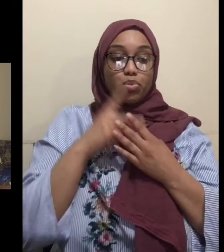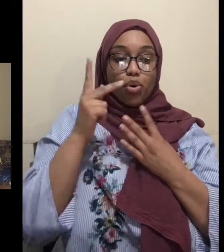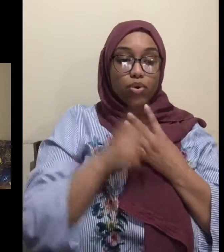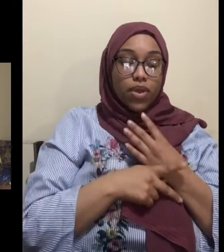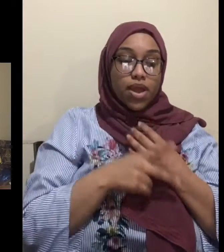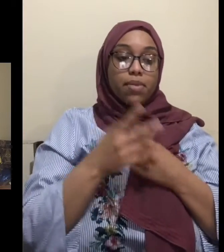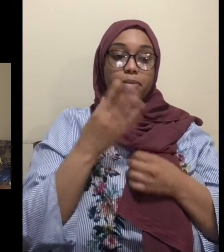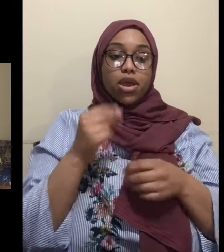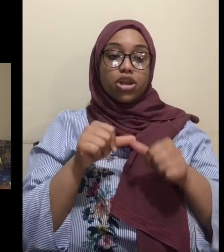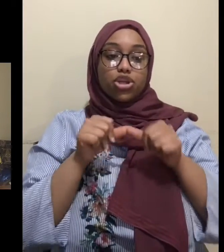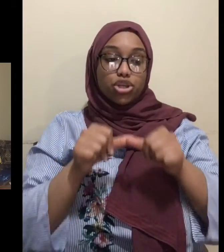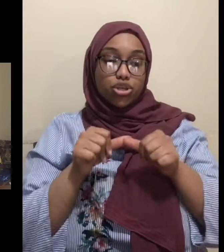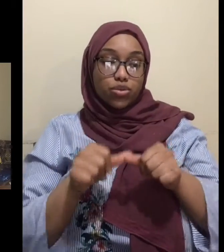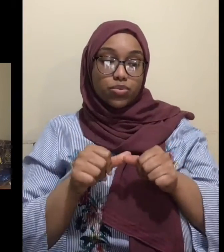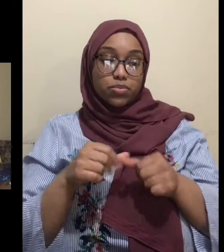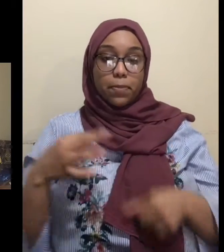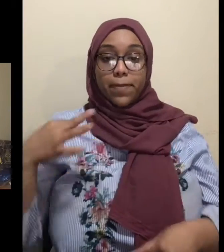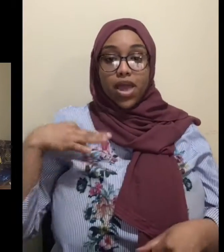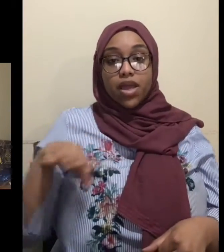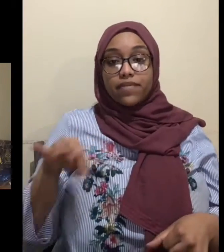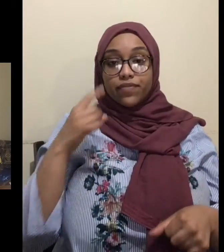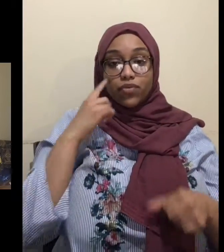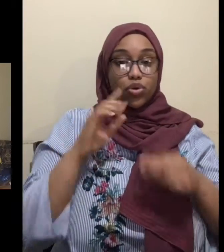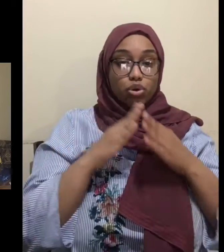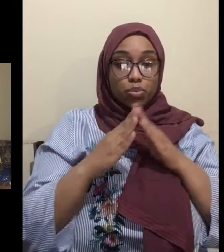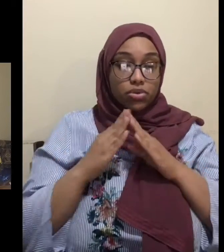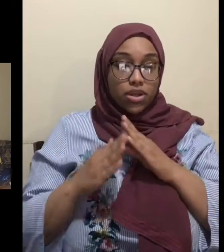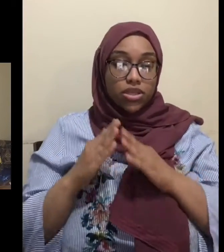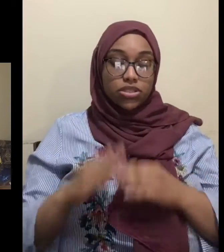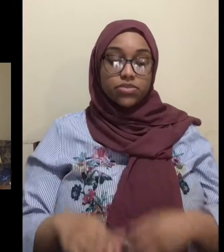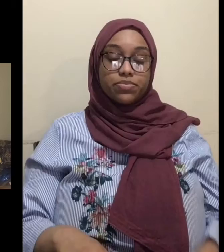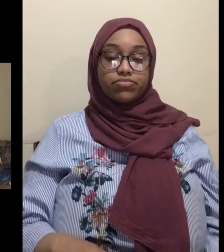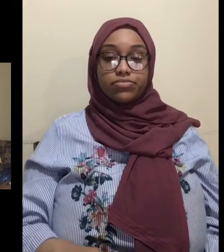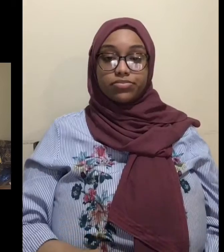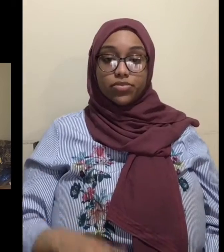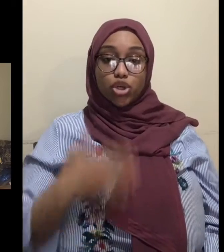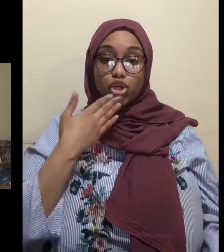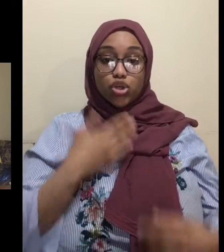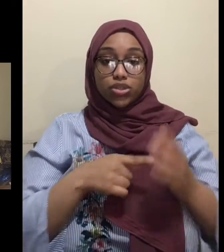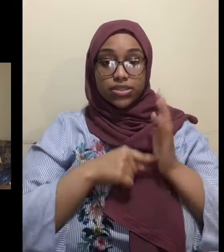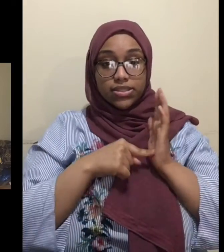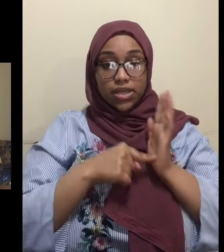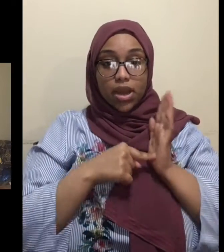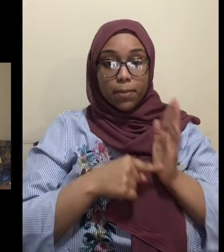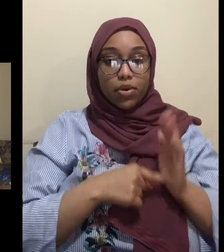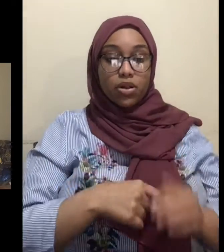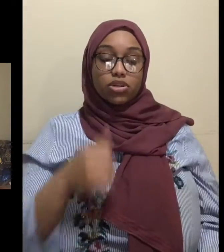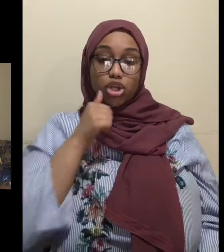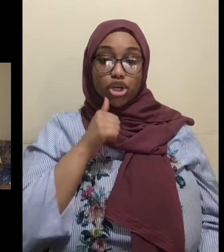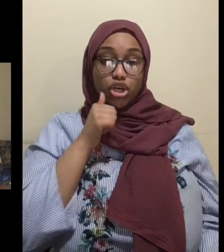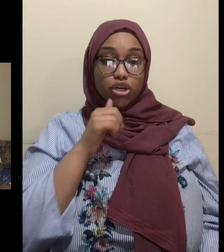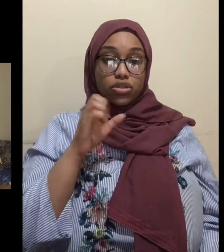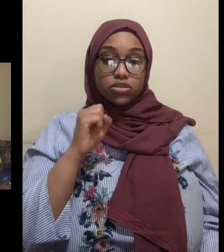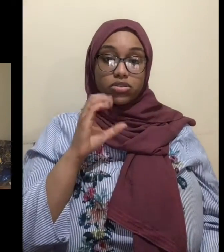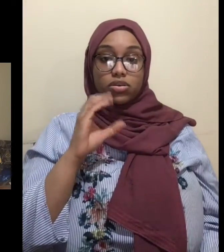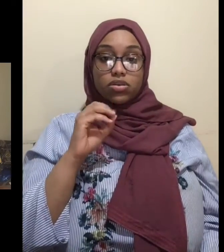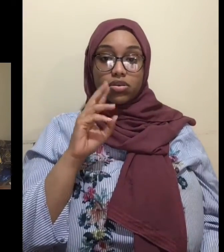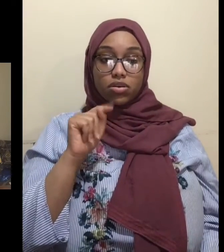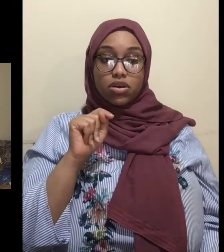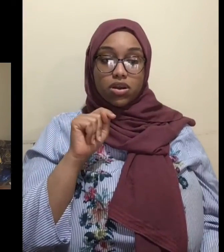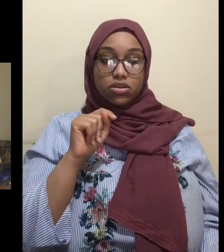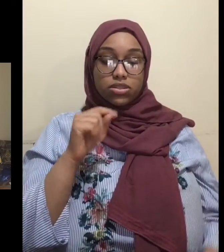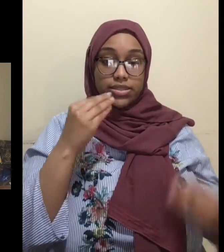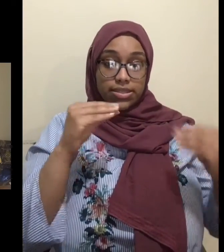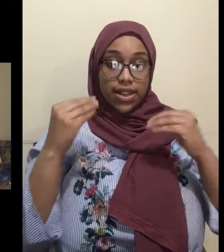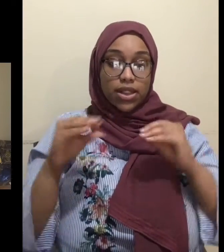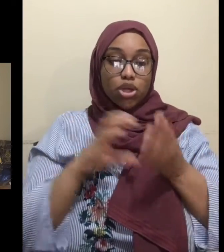mission, grow its programs, and continue to benefit the community. A good example of this is Girl